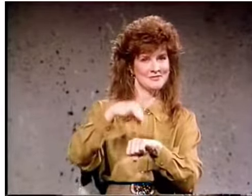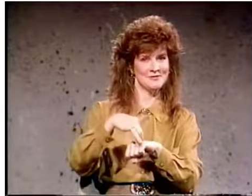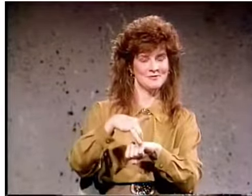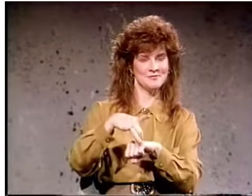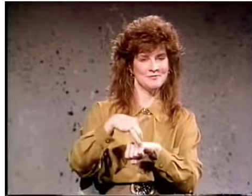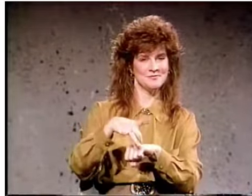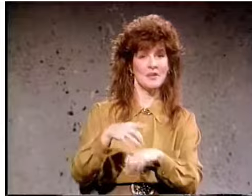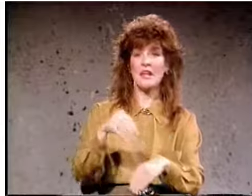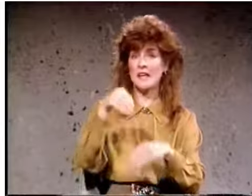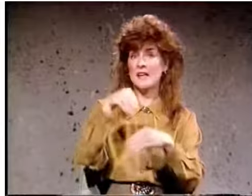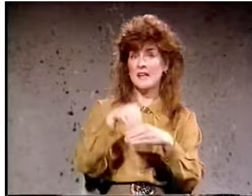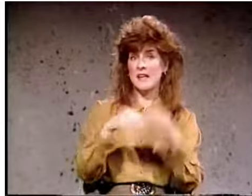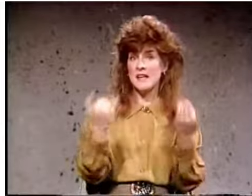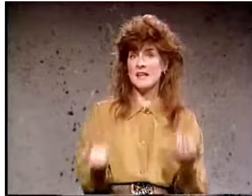pumpkin.